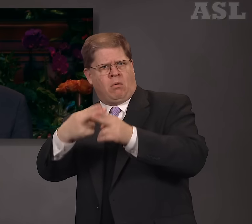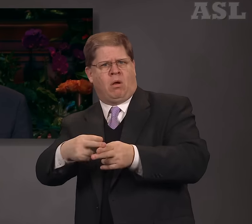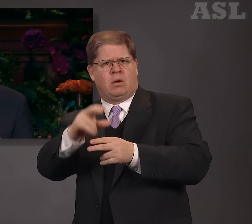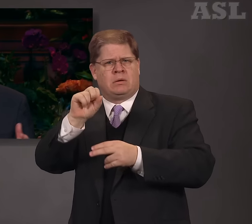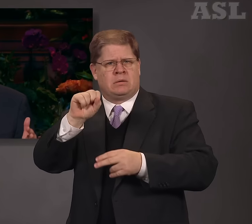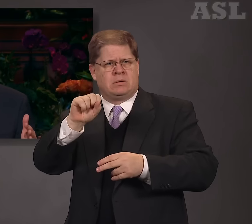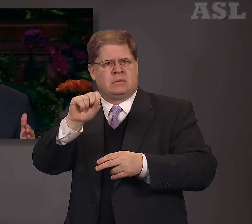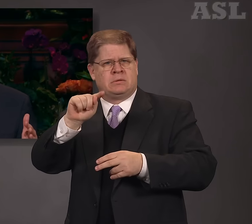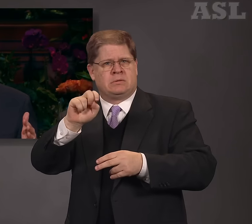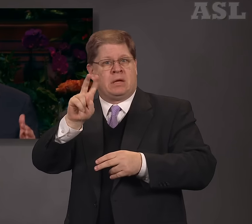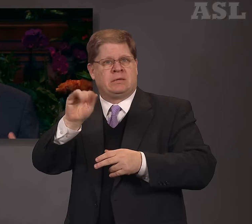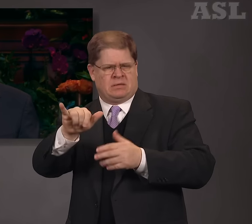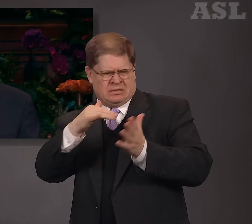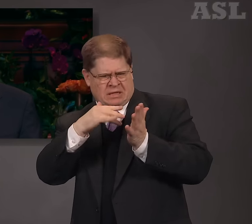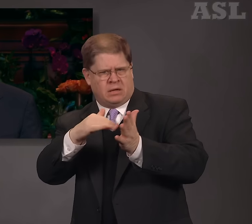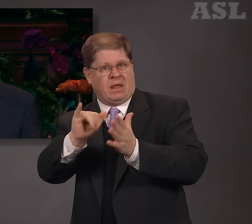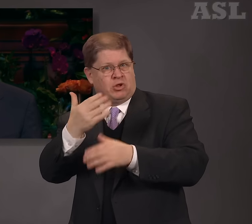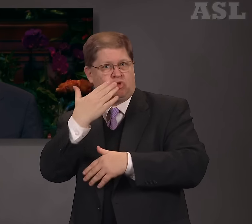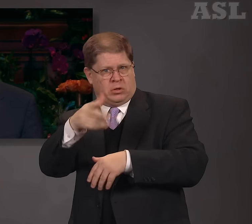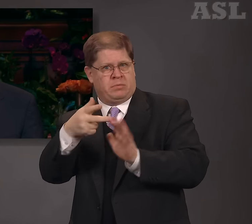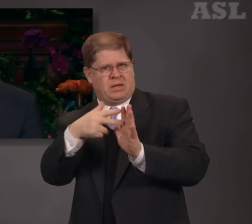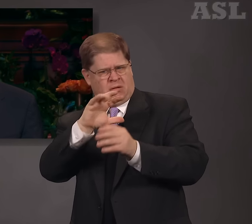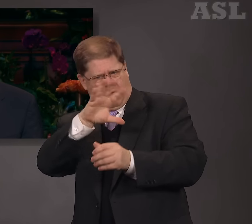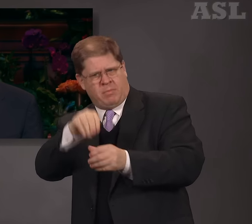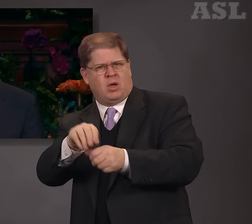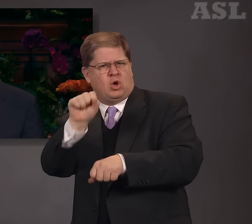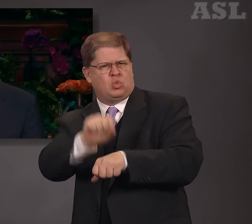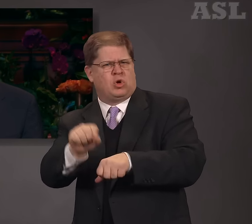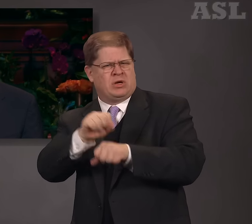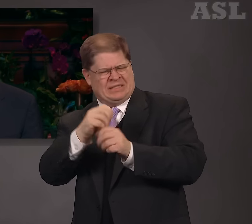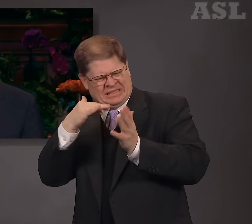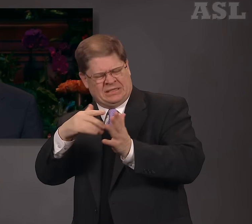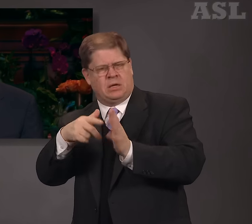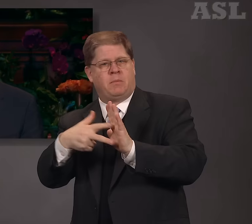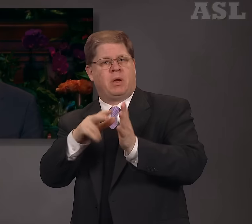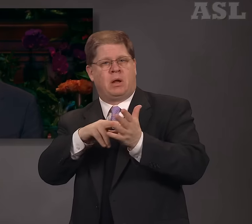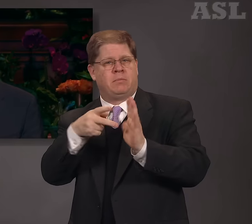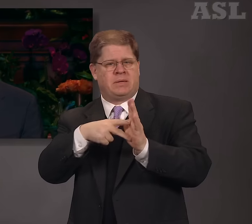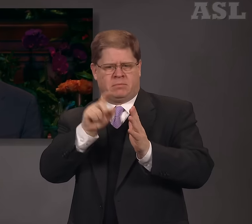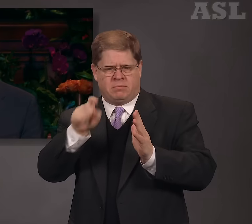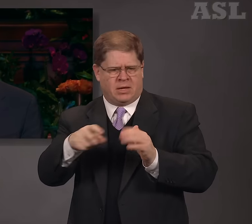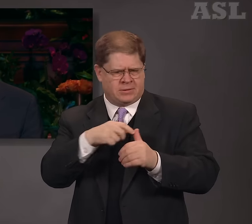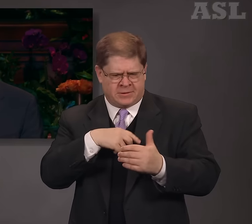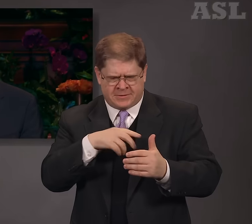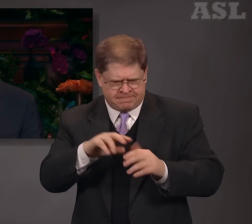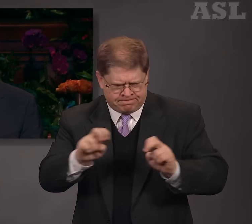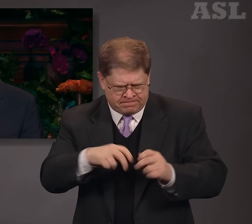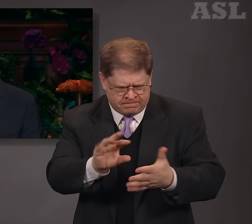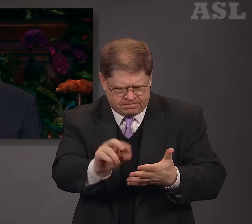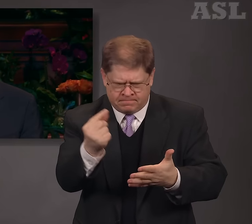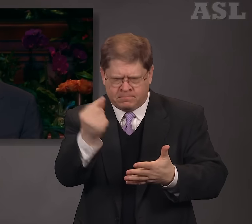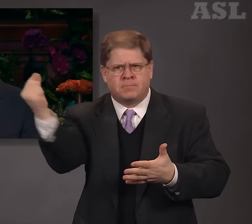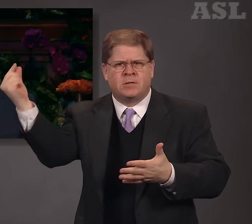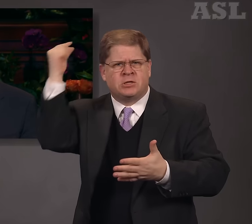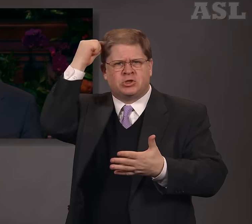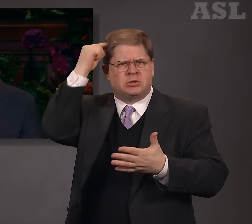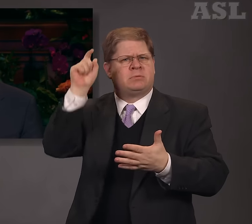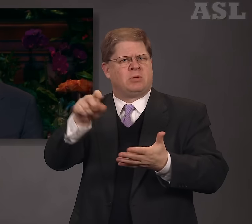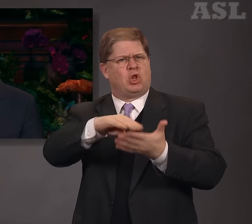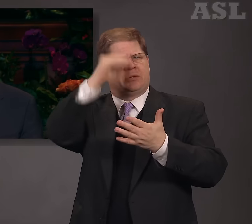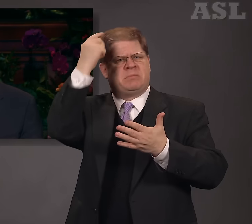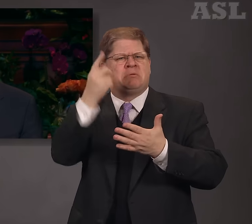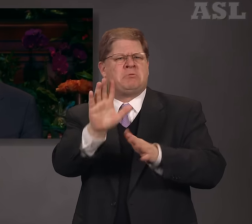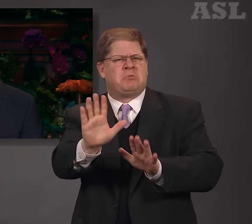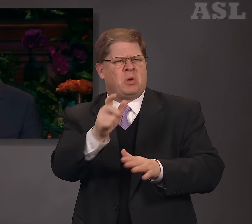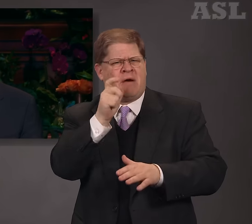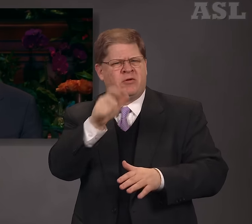We call it study, and that's good because it implies effort, but we don't always need to learn some new fact. Sometimes